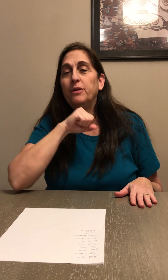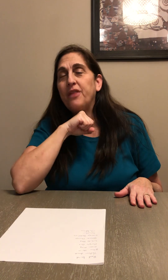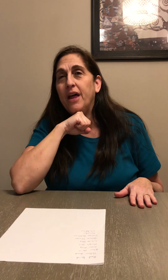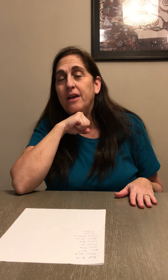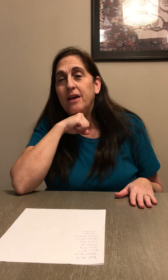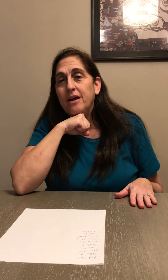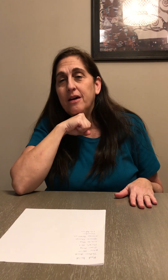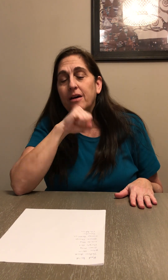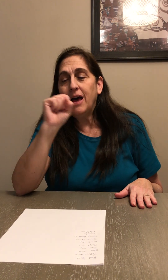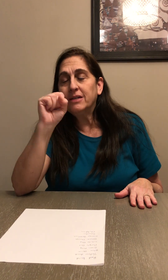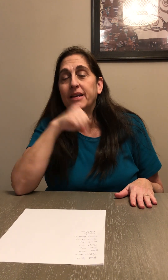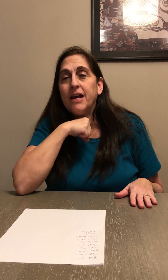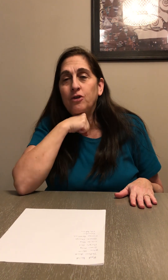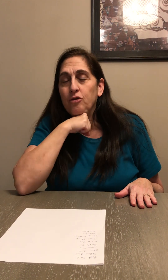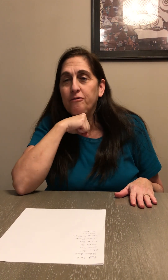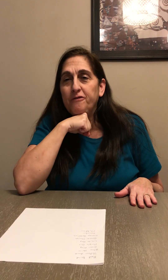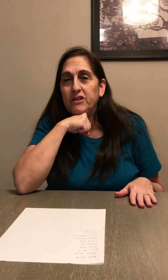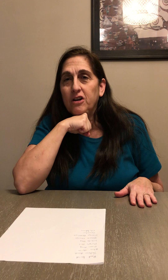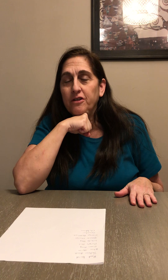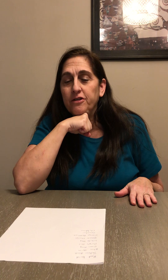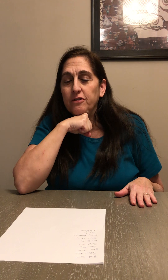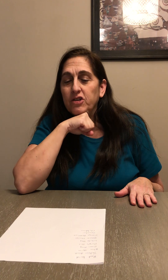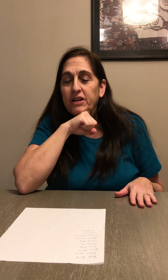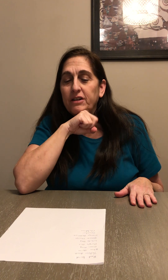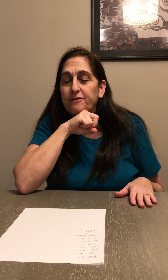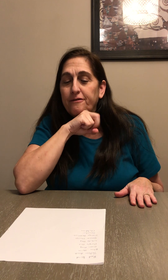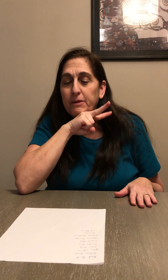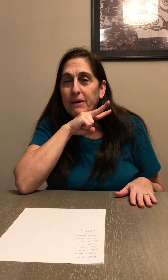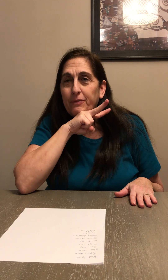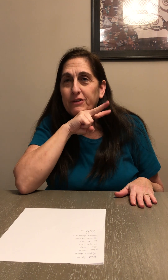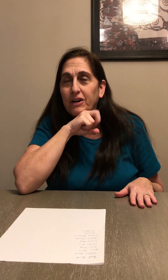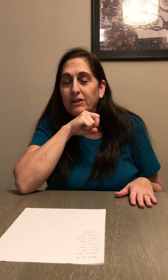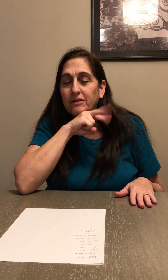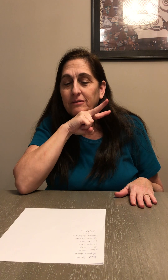that S hand or fist under your chin and flip out the tongue.